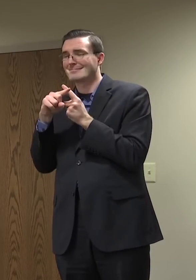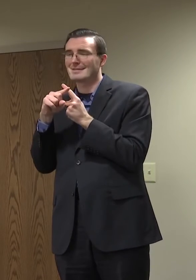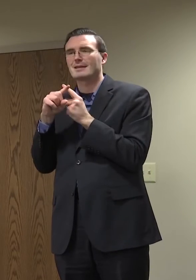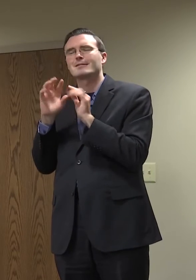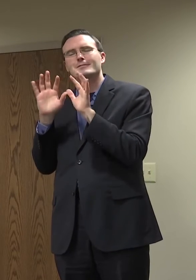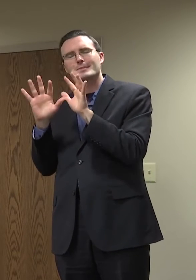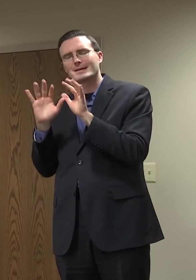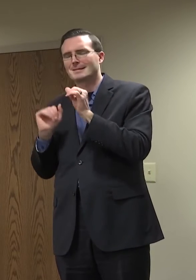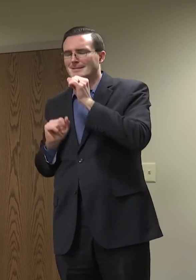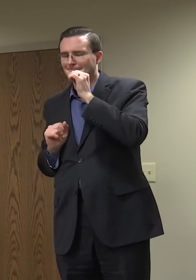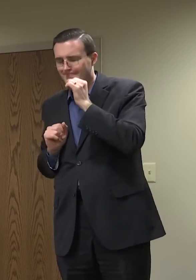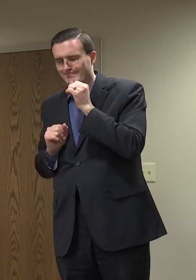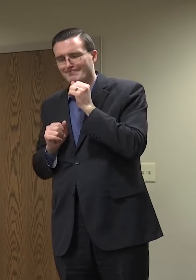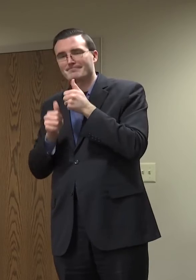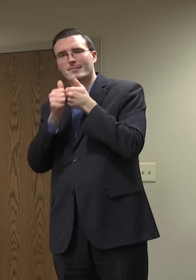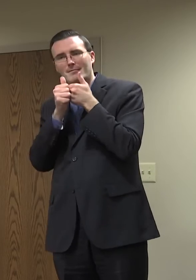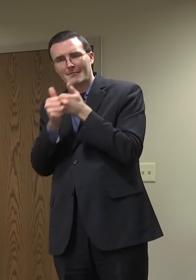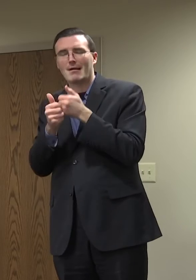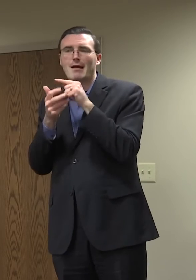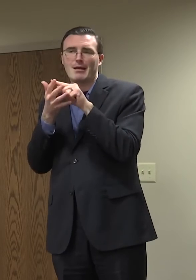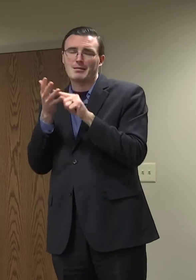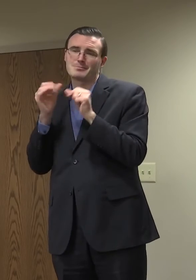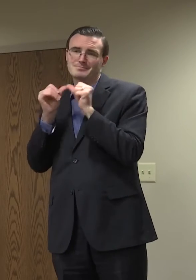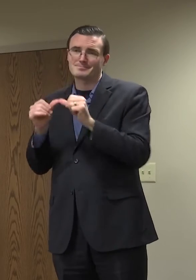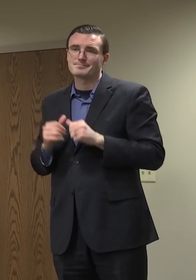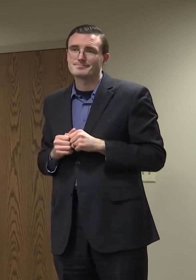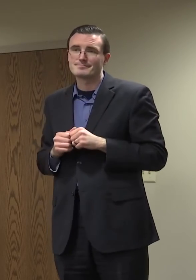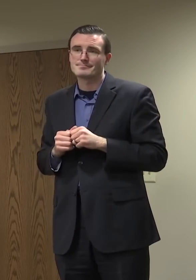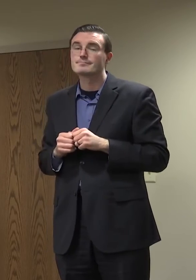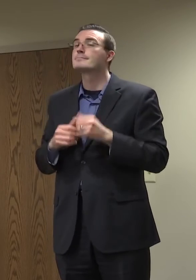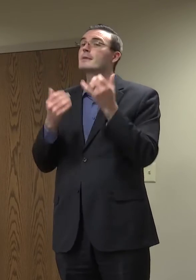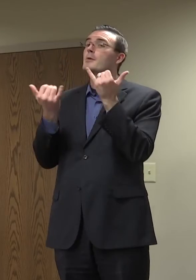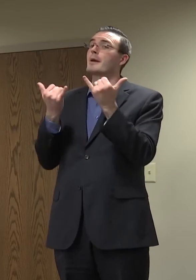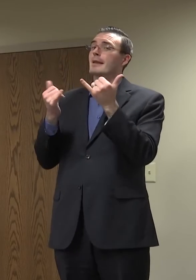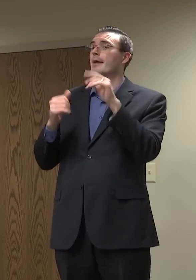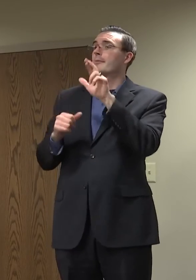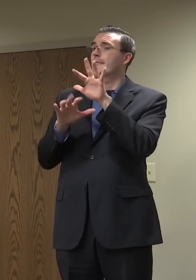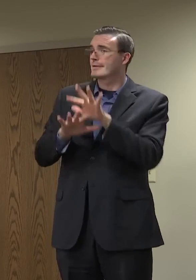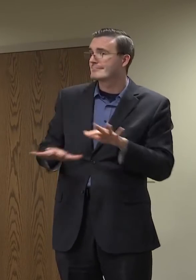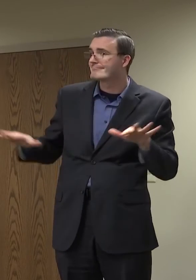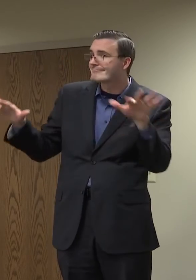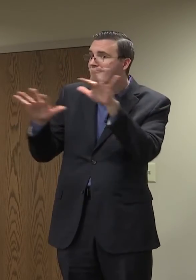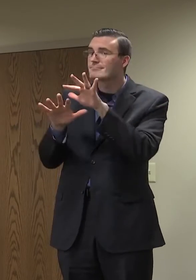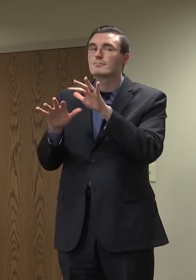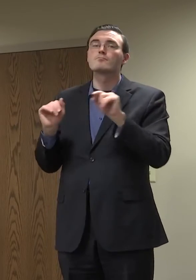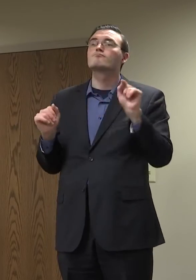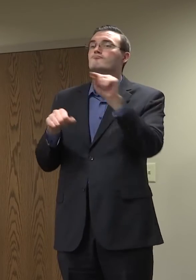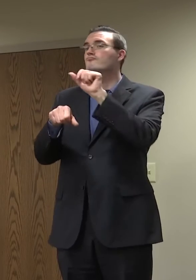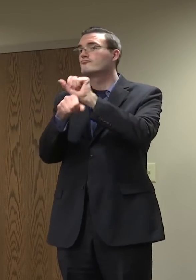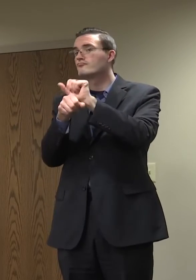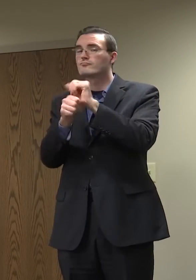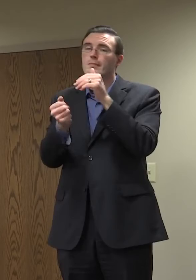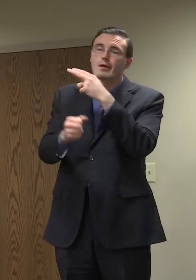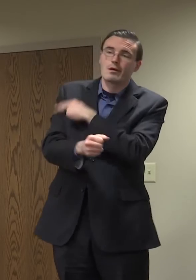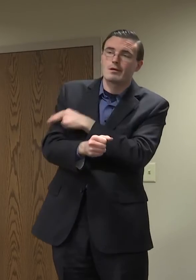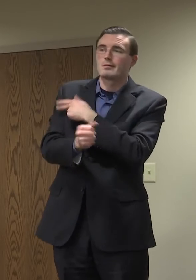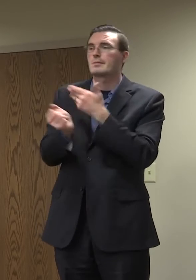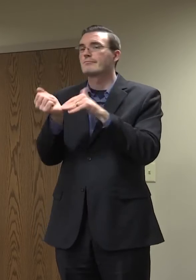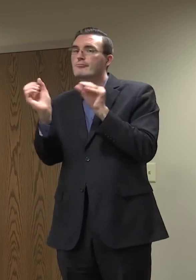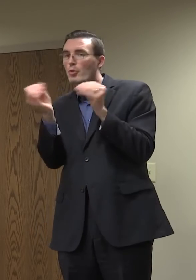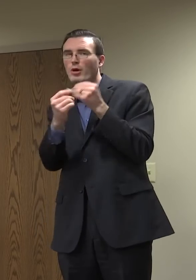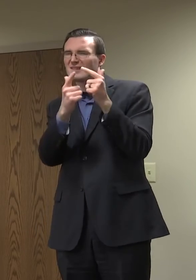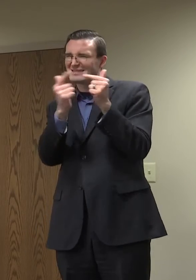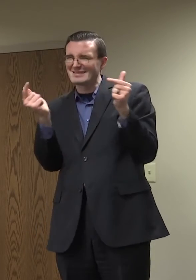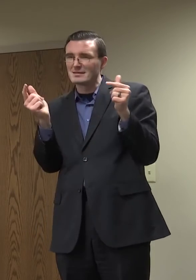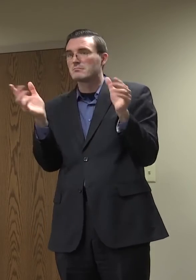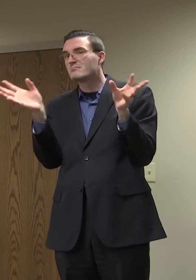10,000 people who work in the healthcare systems and at clinics and independent practices in our community. We all know